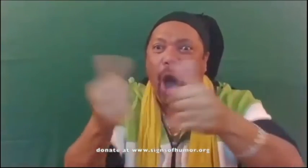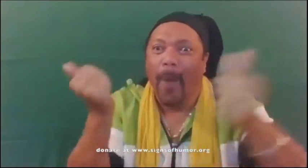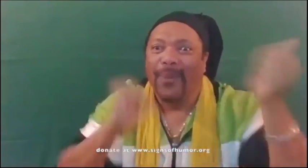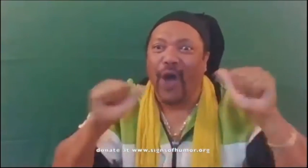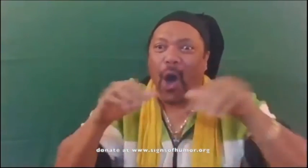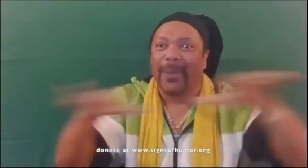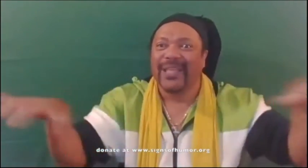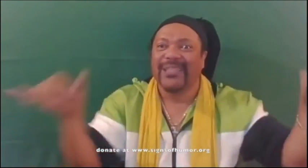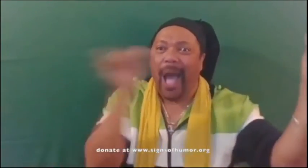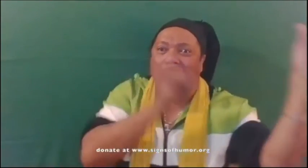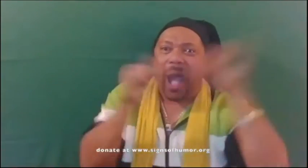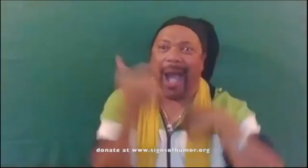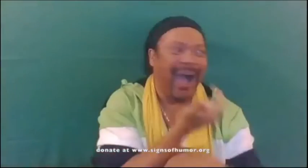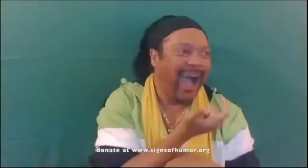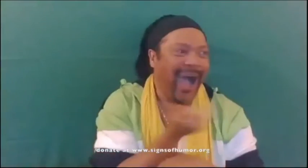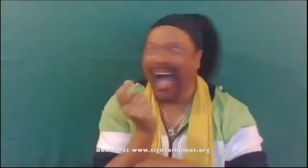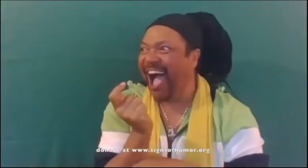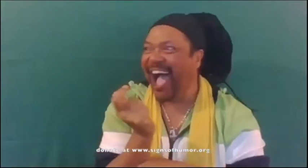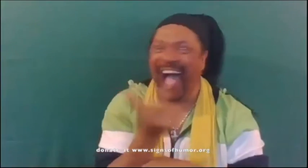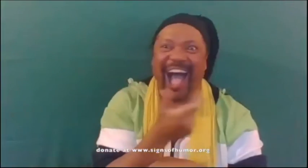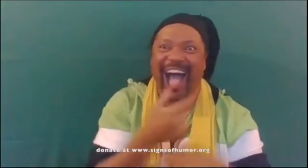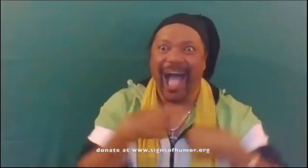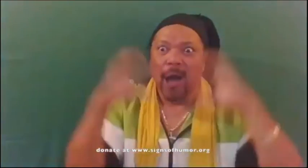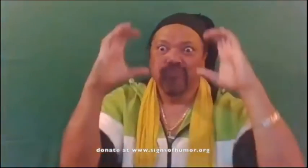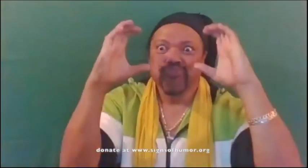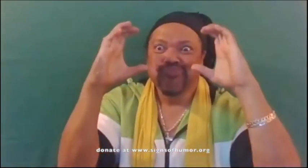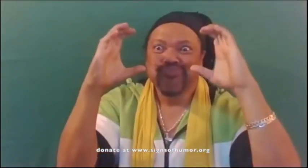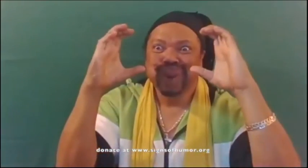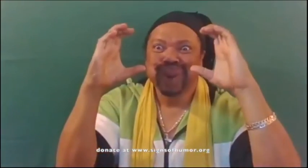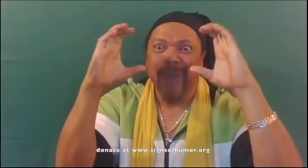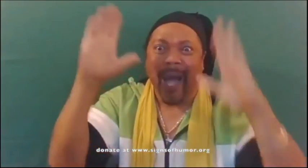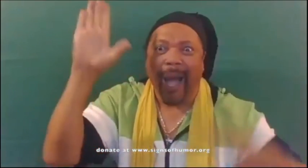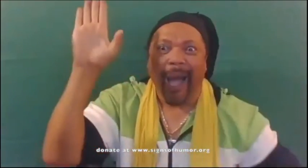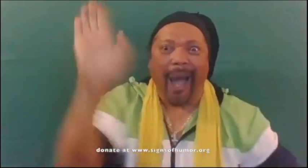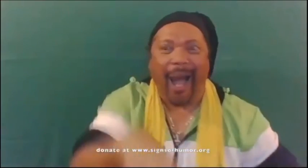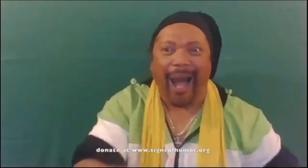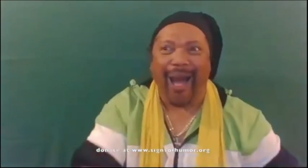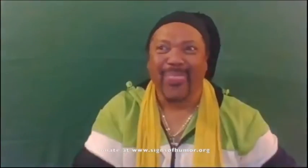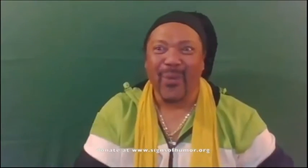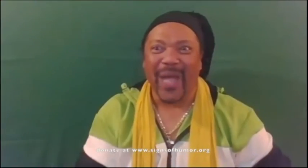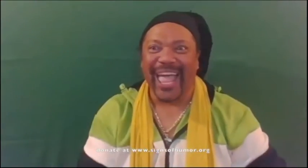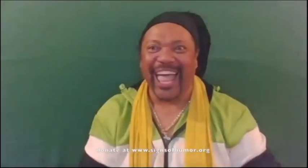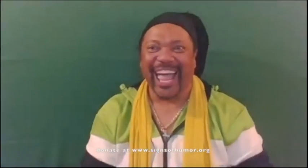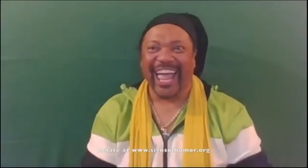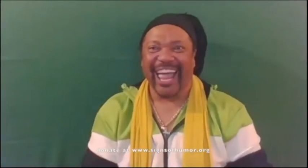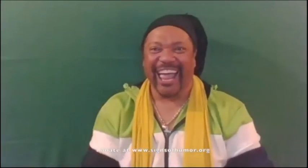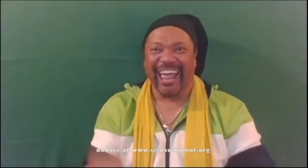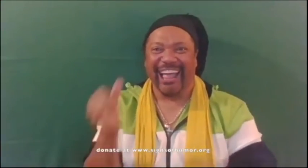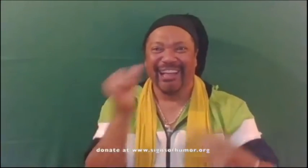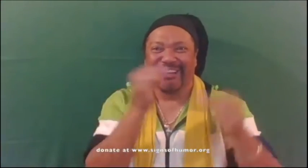But I didn't know who the Grammy was going to go to that night. I didn't know if it was the women in the church, if it was the old ladies, if it was the man way in the back row.